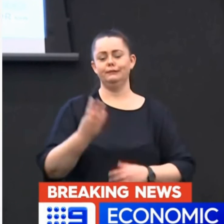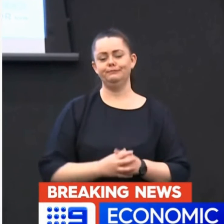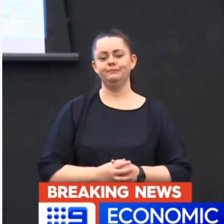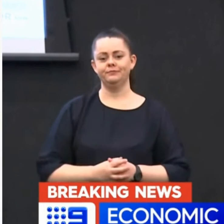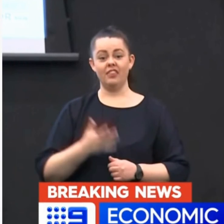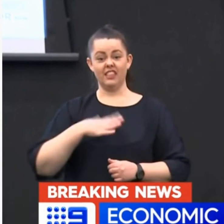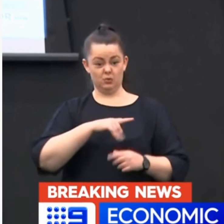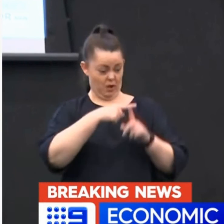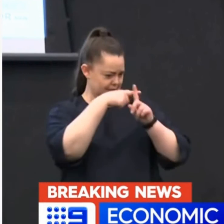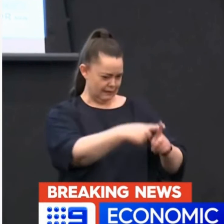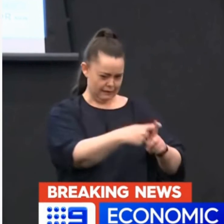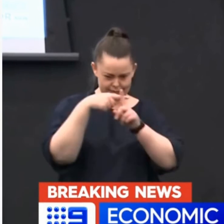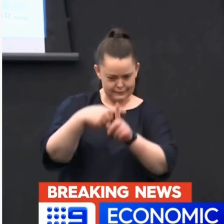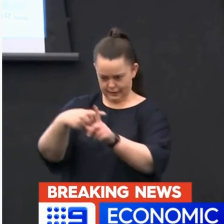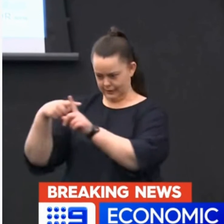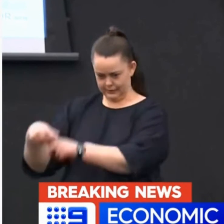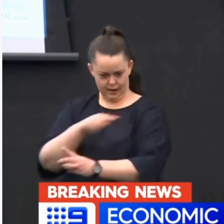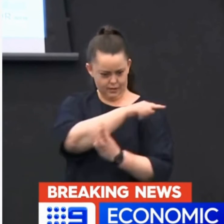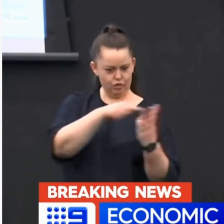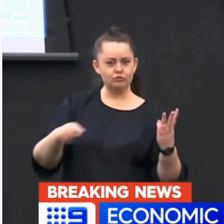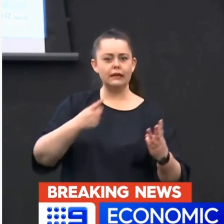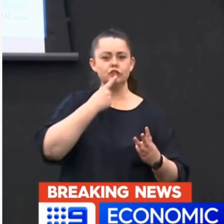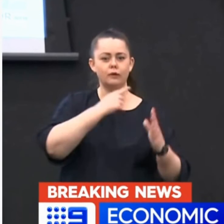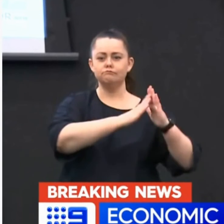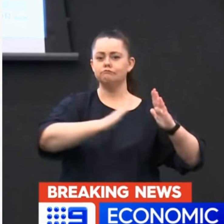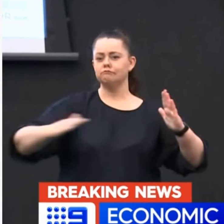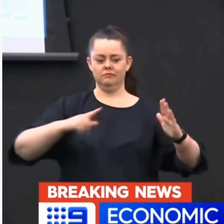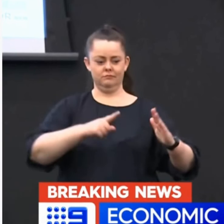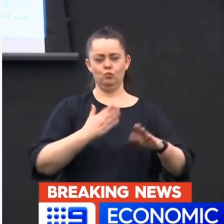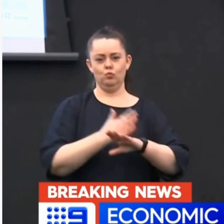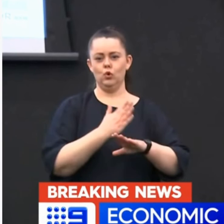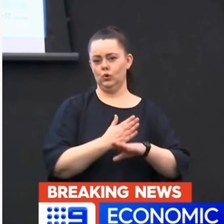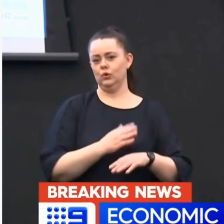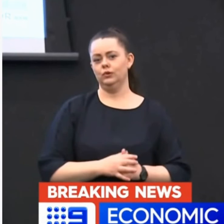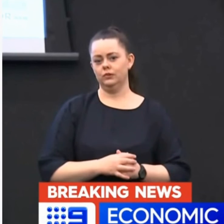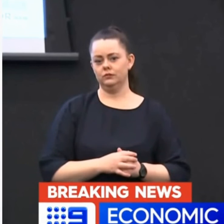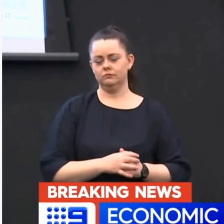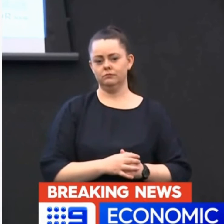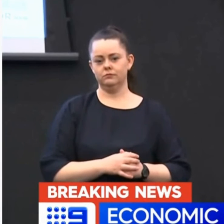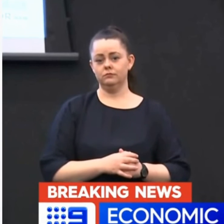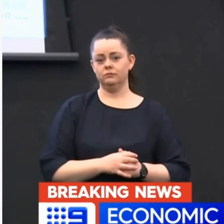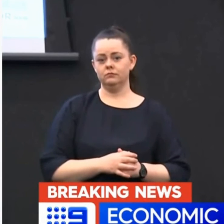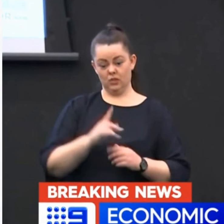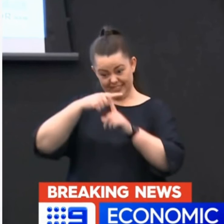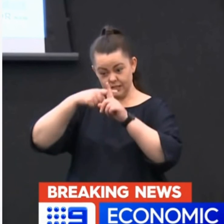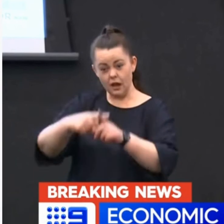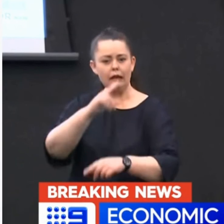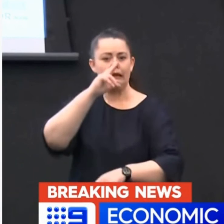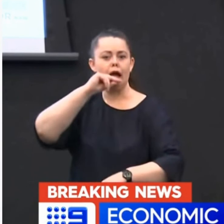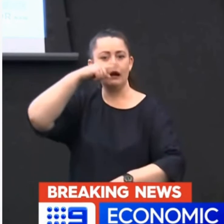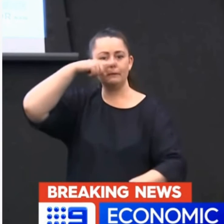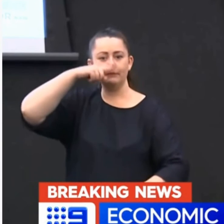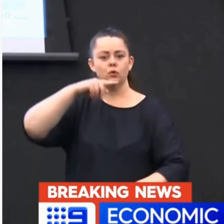on those people that have been hardest hit throughout this pandemic. Our young people, which is one of the reasons we're spending over $300